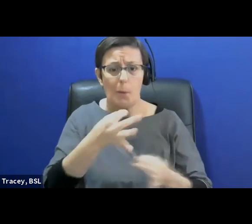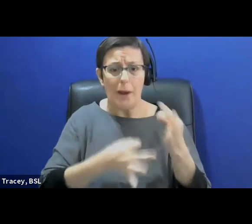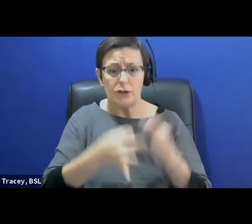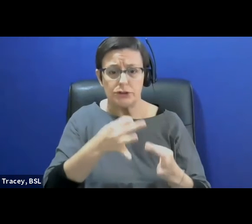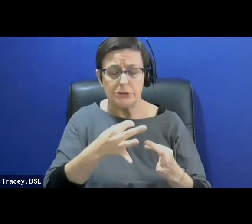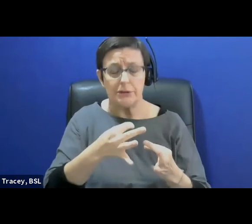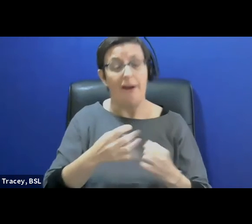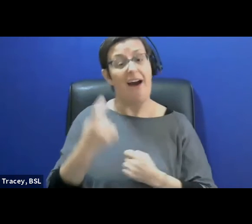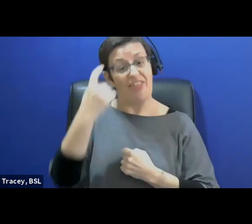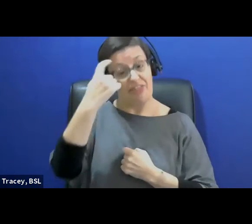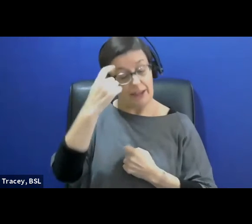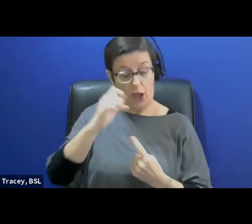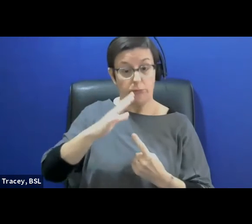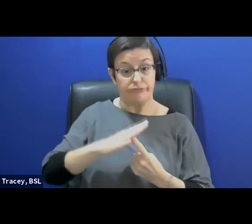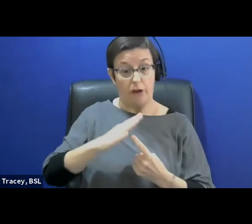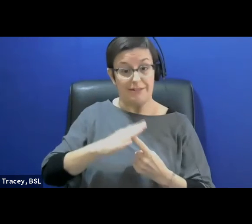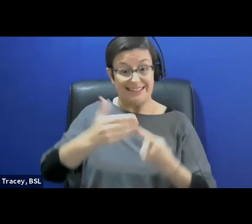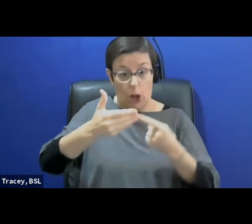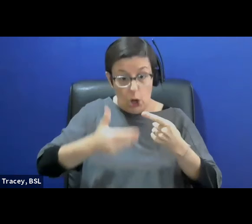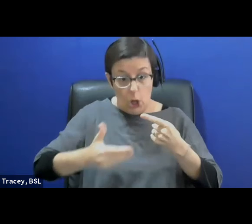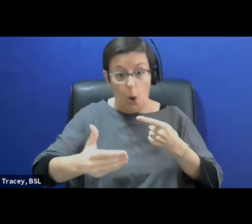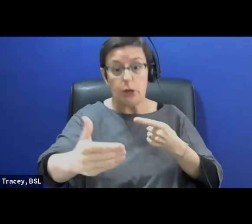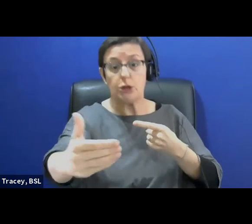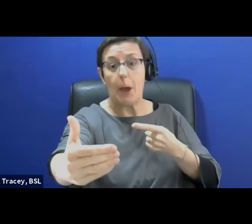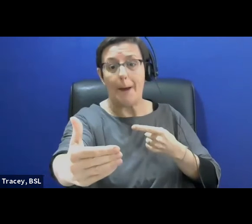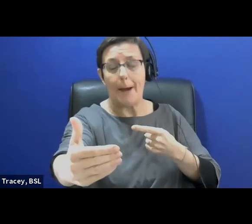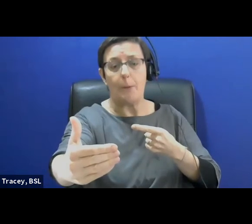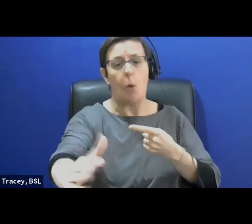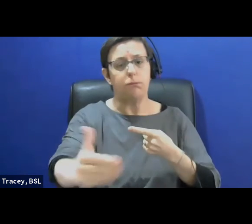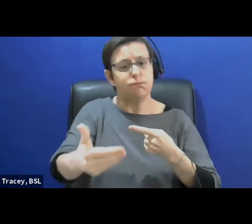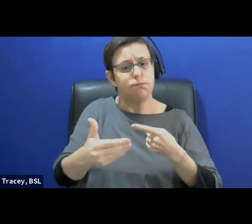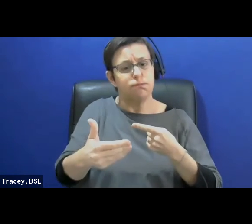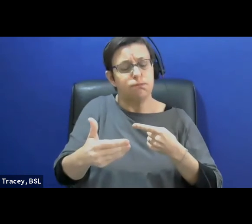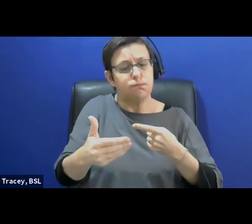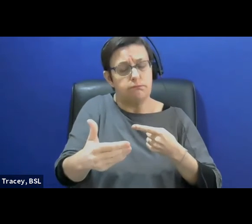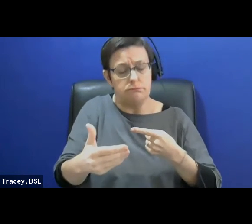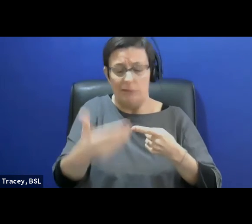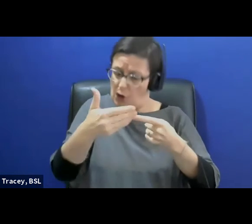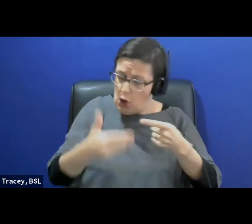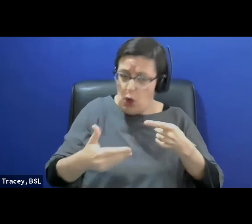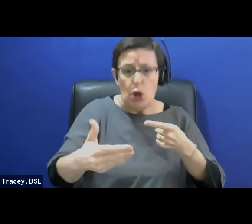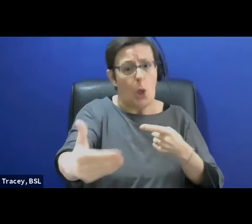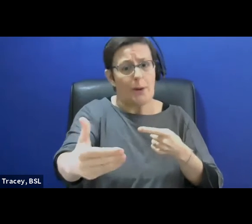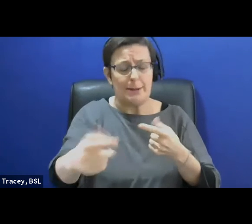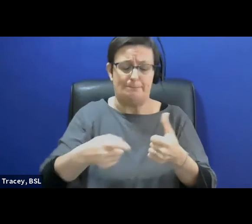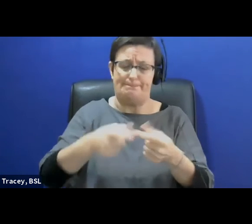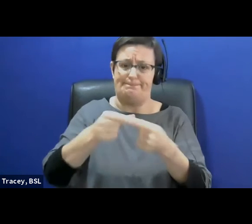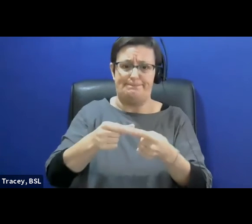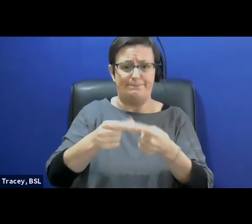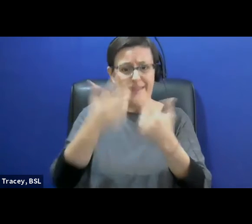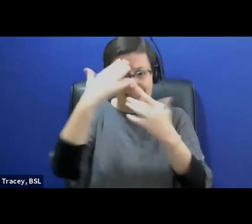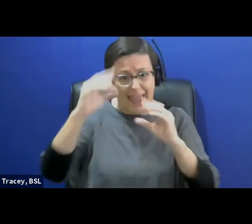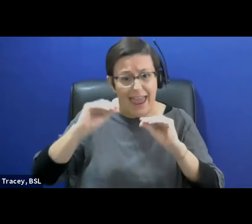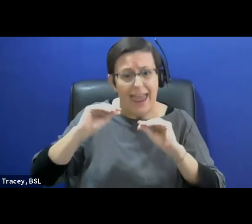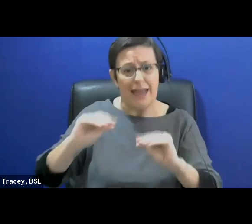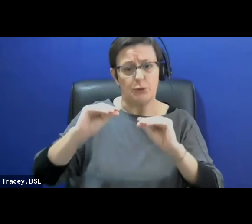long term. For me, the long-term priority is about kind of really good education and training. I've said that for a while now, and I